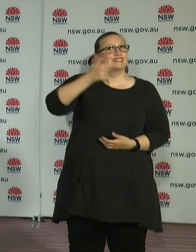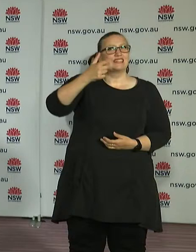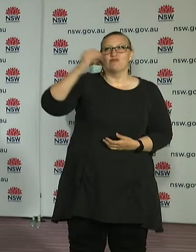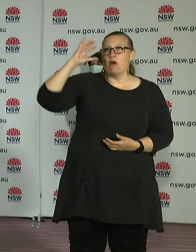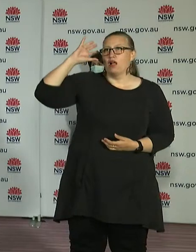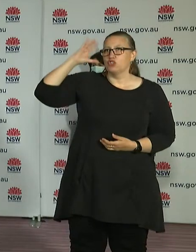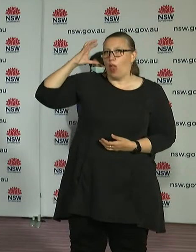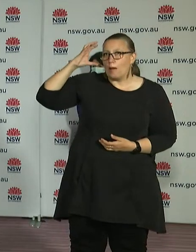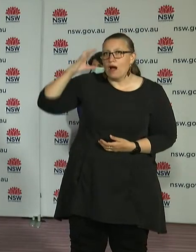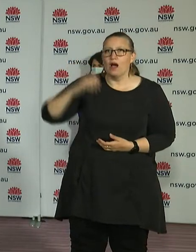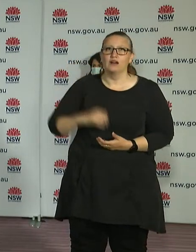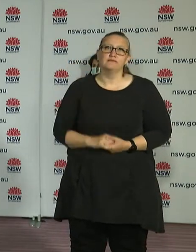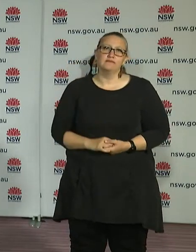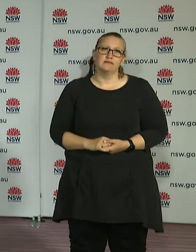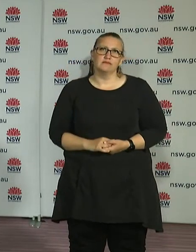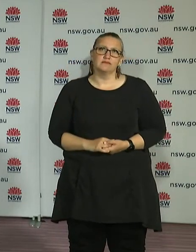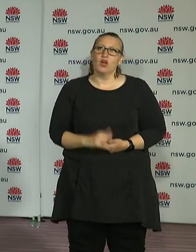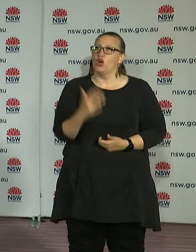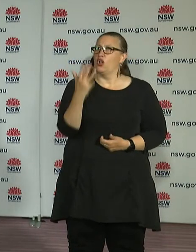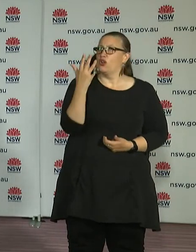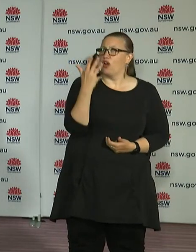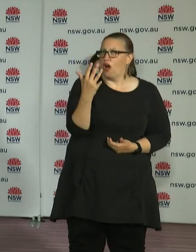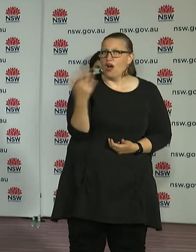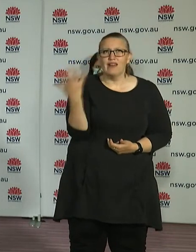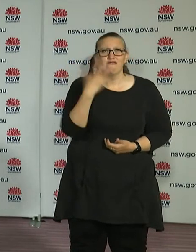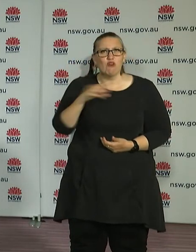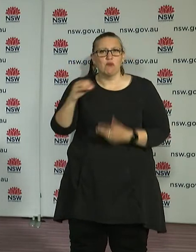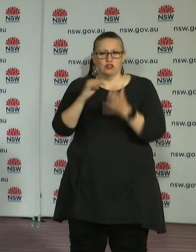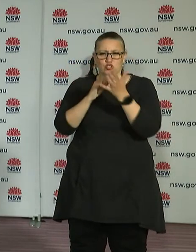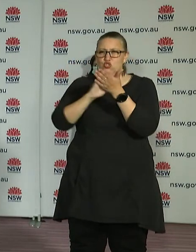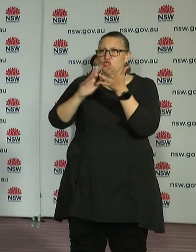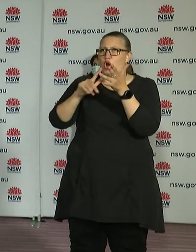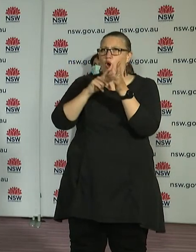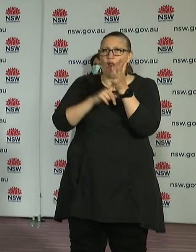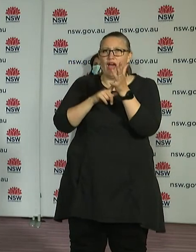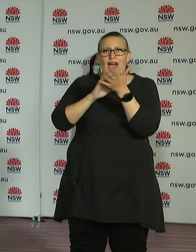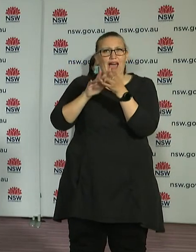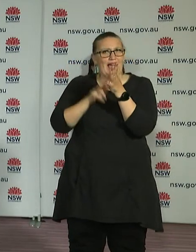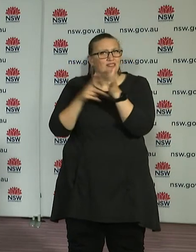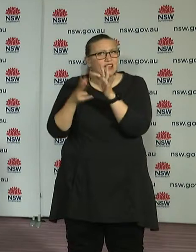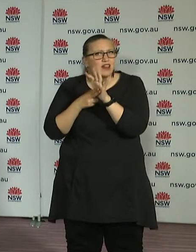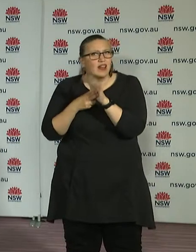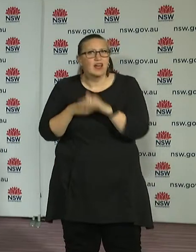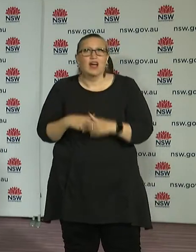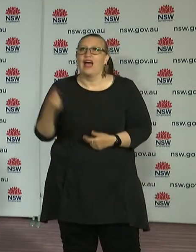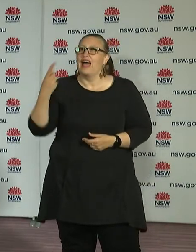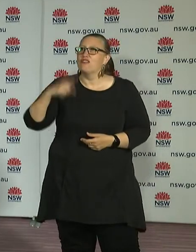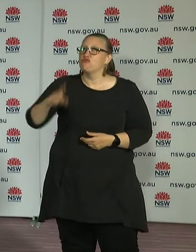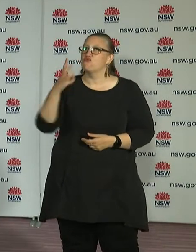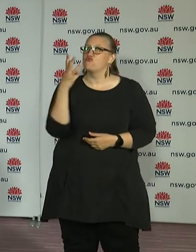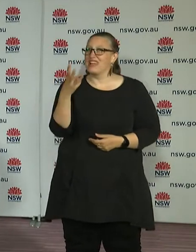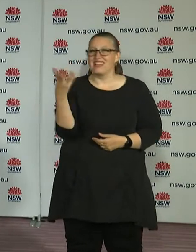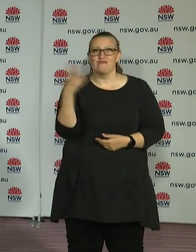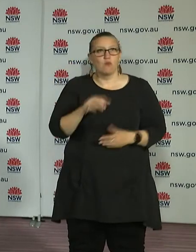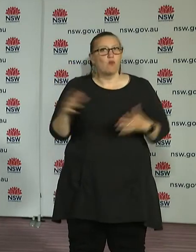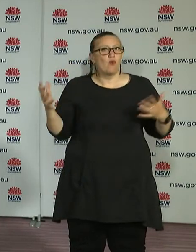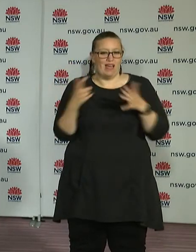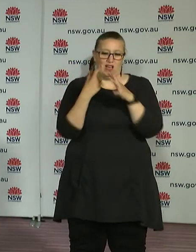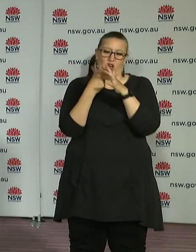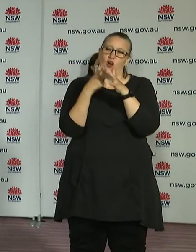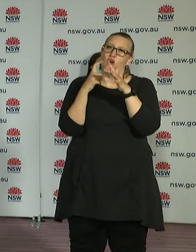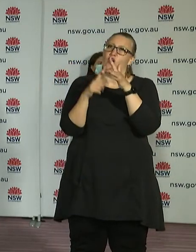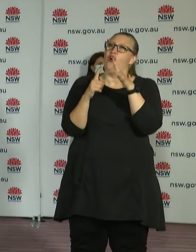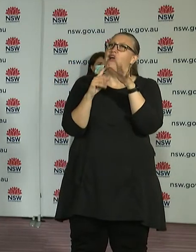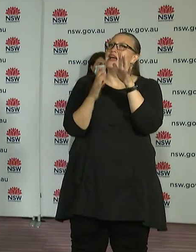government area, 9 cases from the Shoalhaven local government area, and 3 from the Kiama